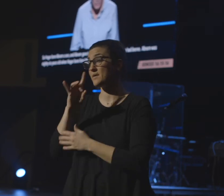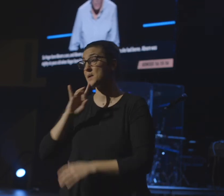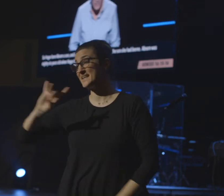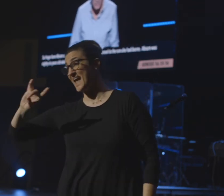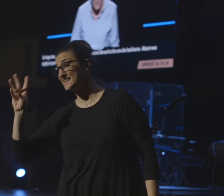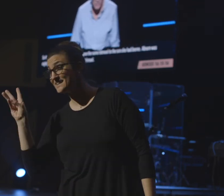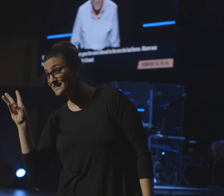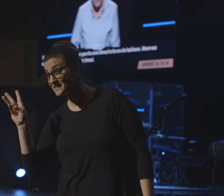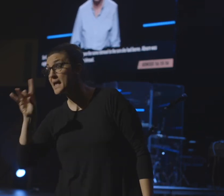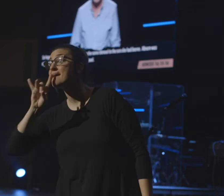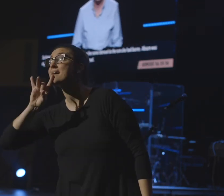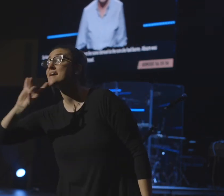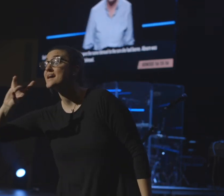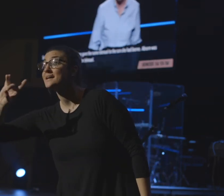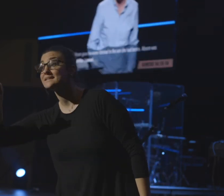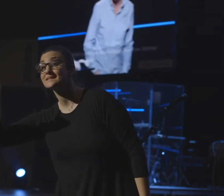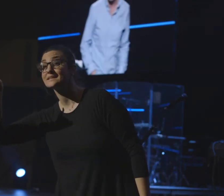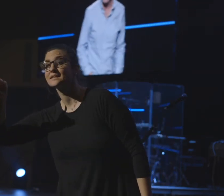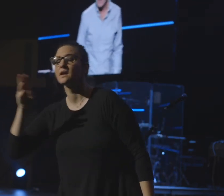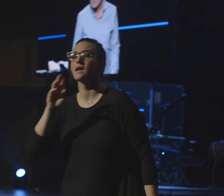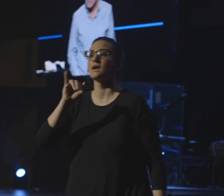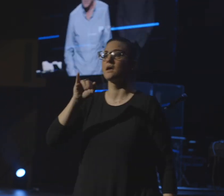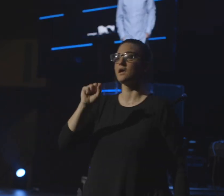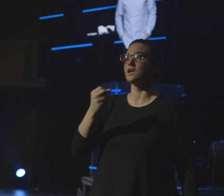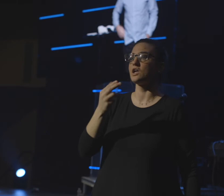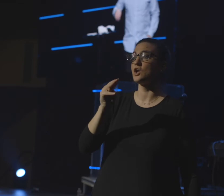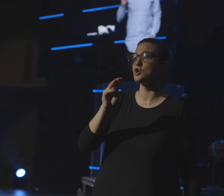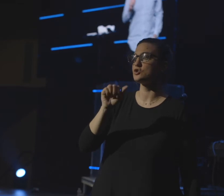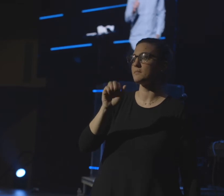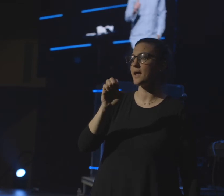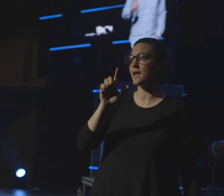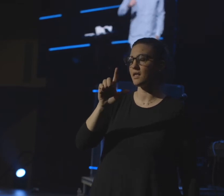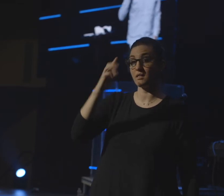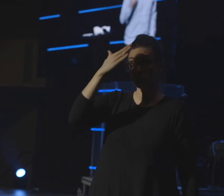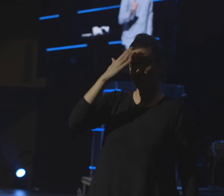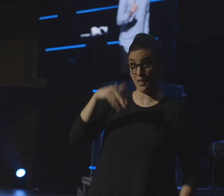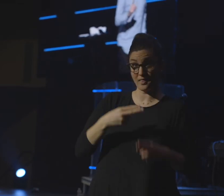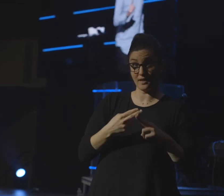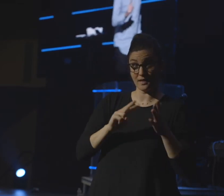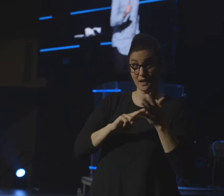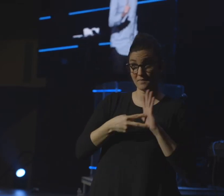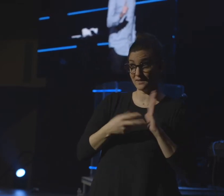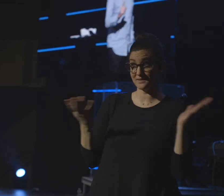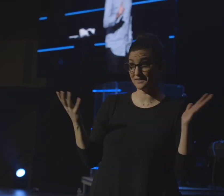Hagar bore him Ishmael. You know what the name Ishmael means? God.